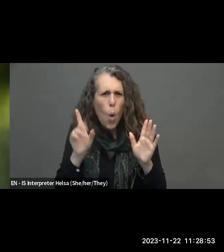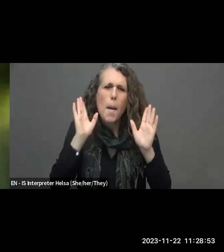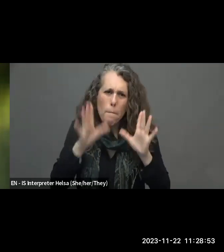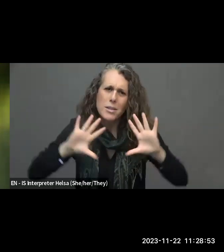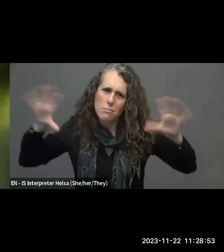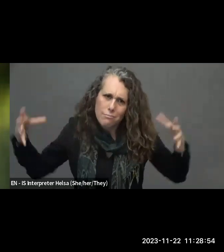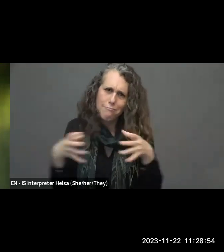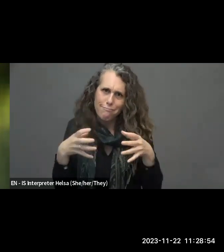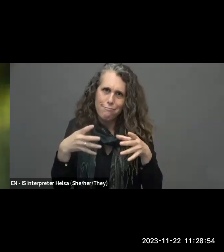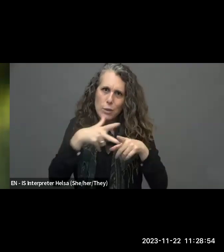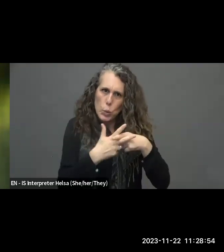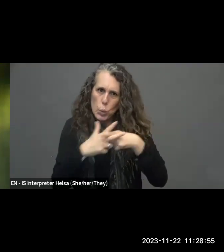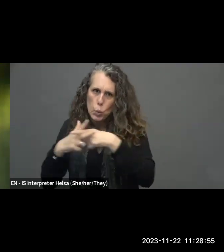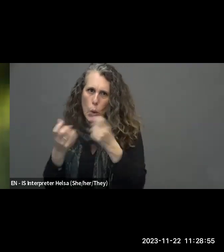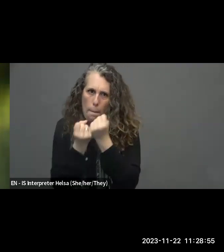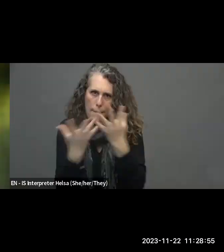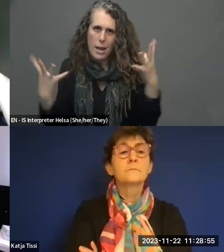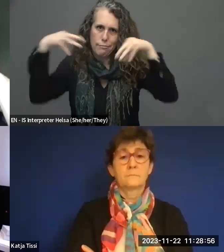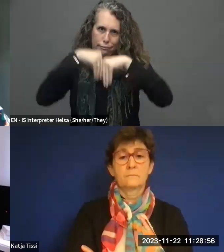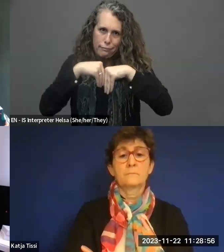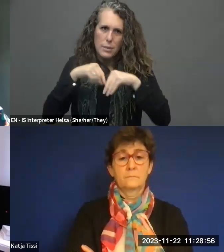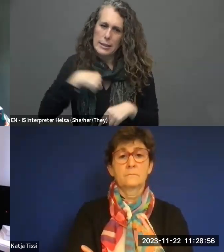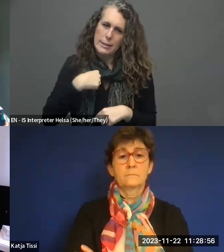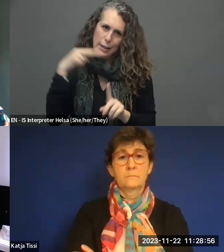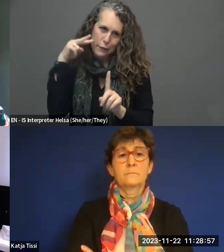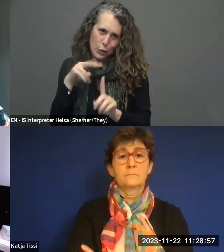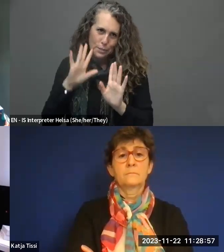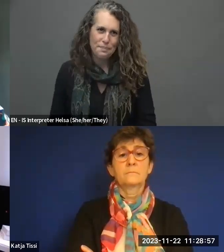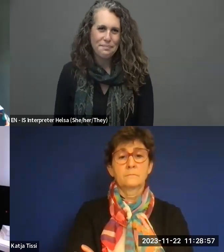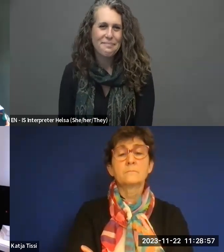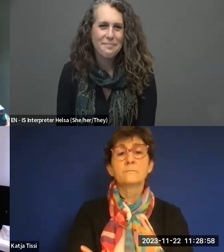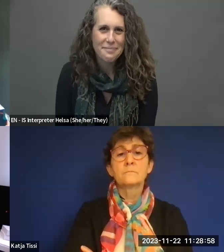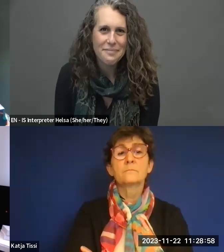develop. That's my perspective on it. Thanks.